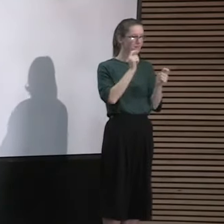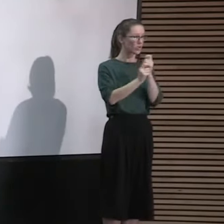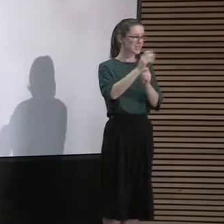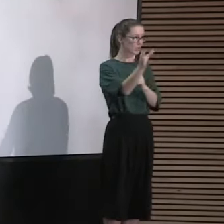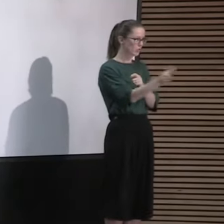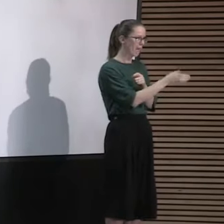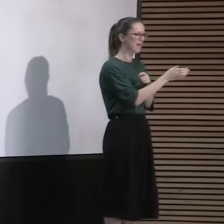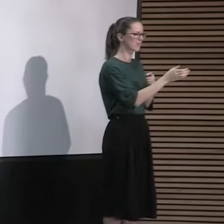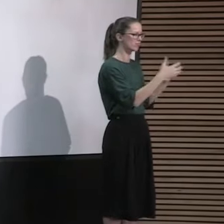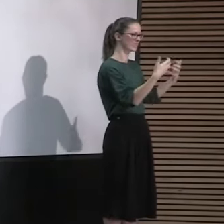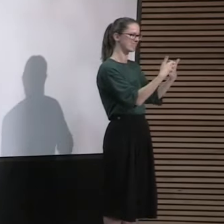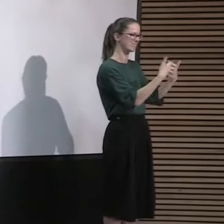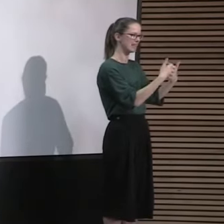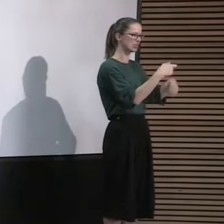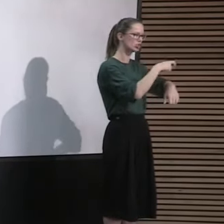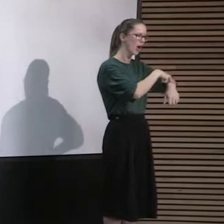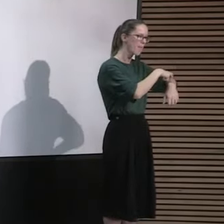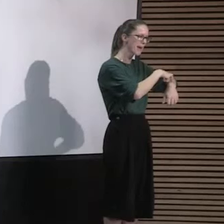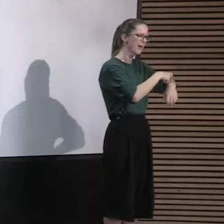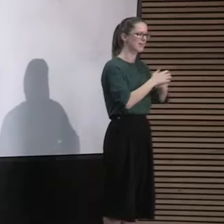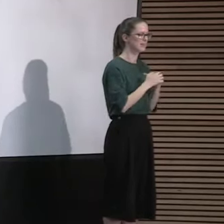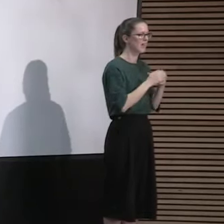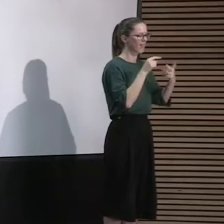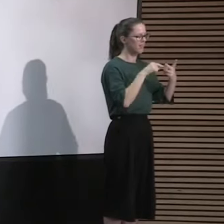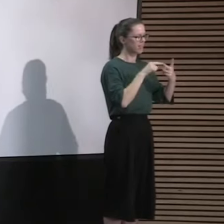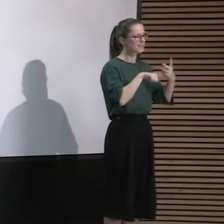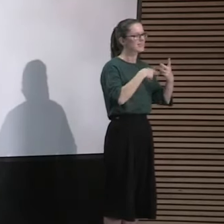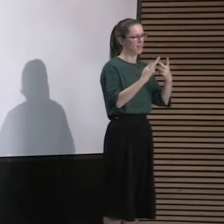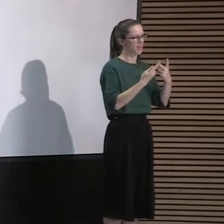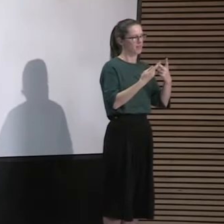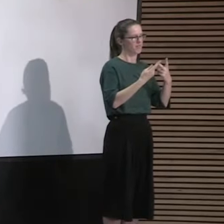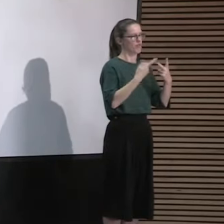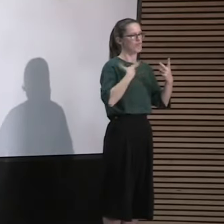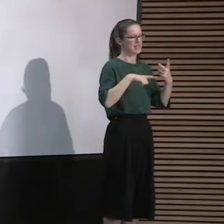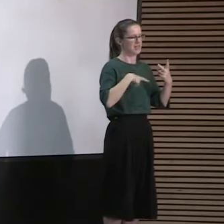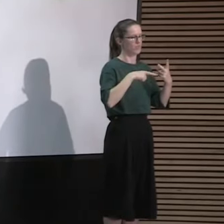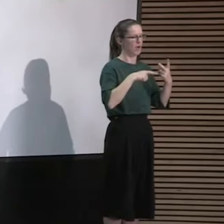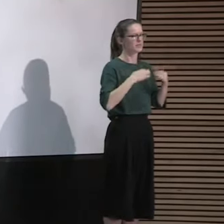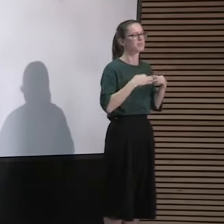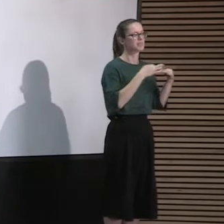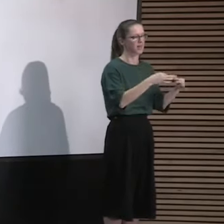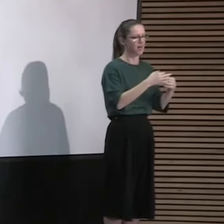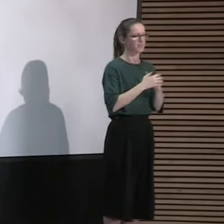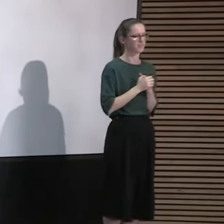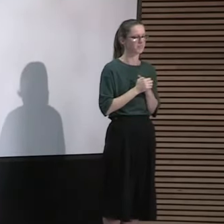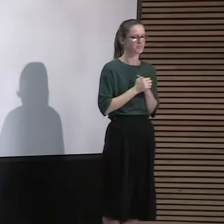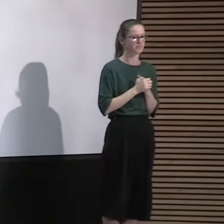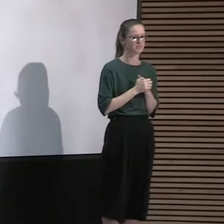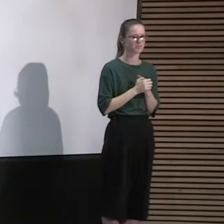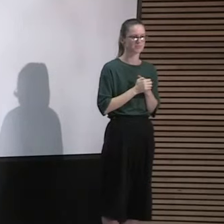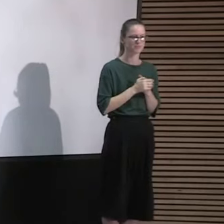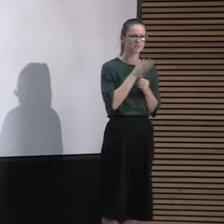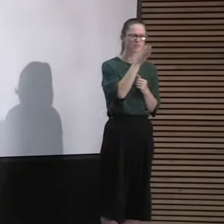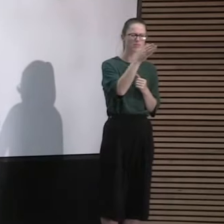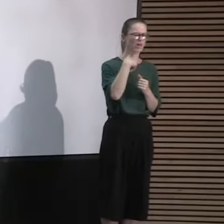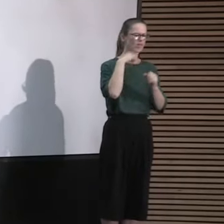getting testing teams into the facilities to coincide with shift change so that you can get both sides of a shift. A little